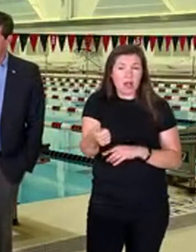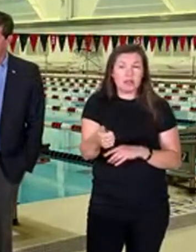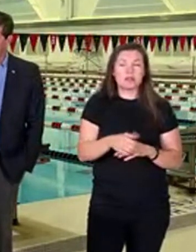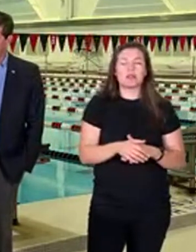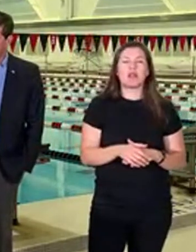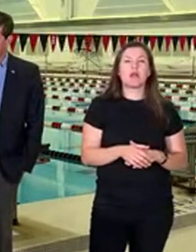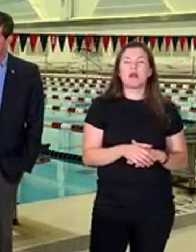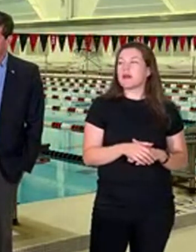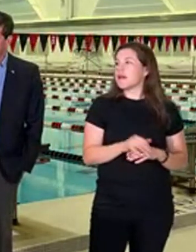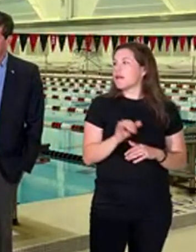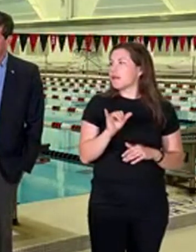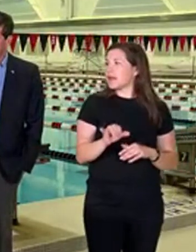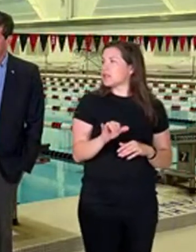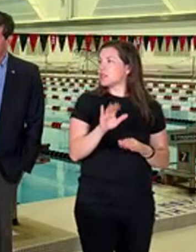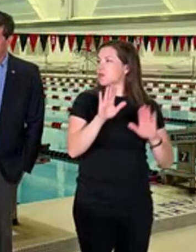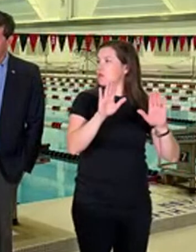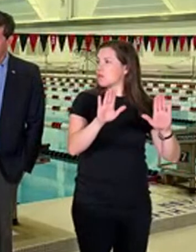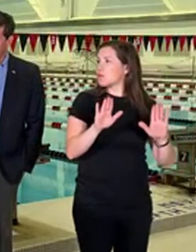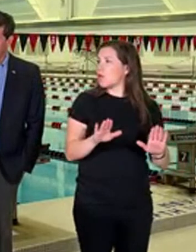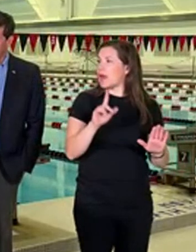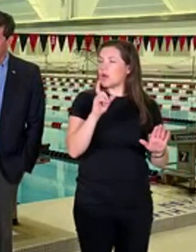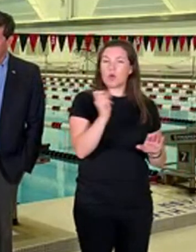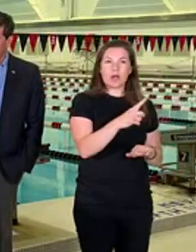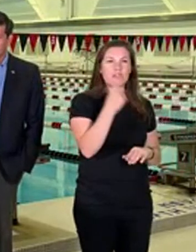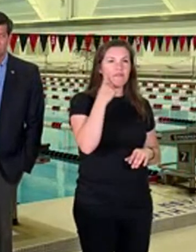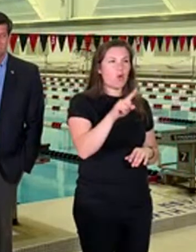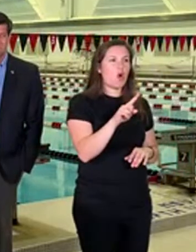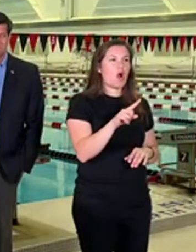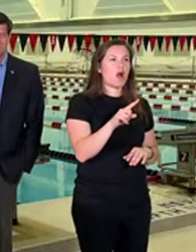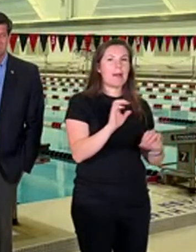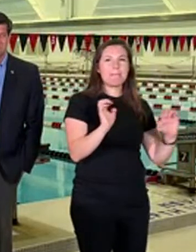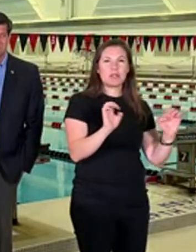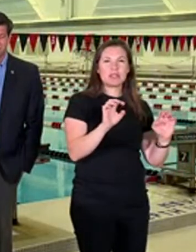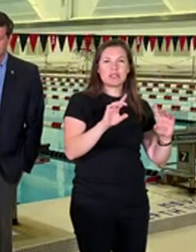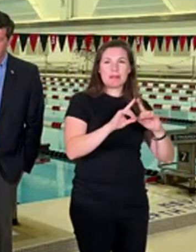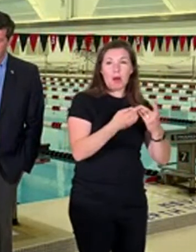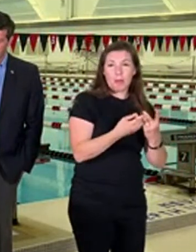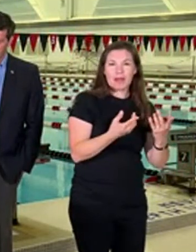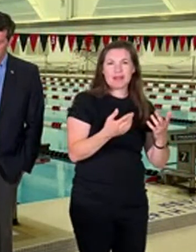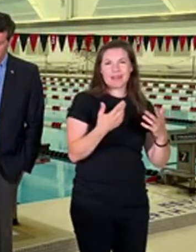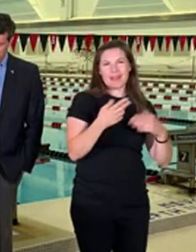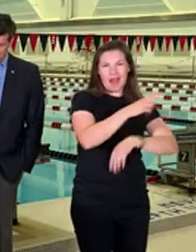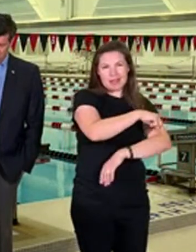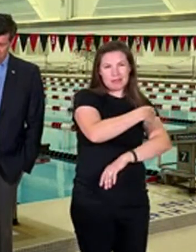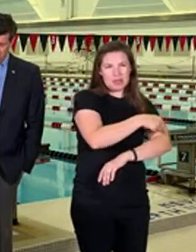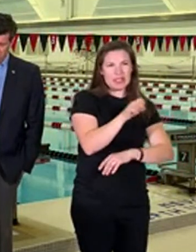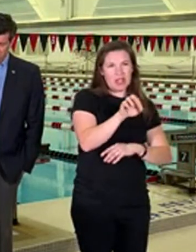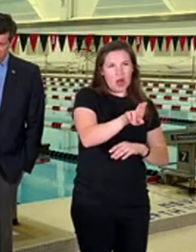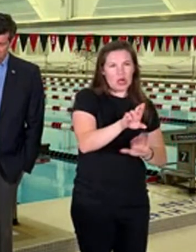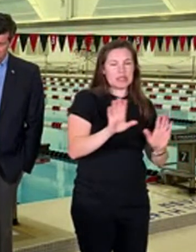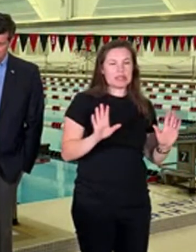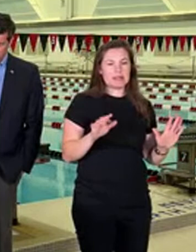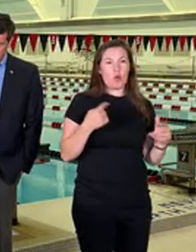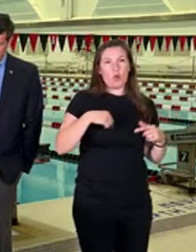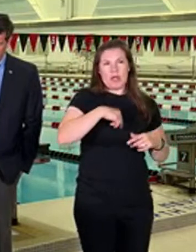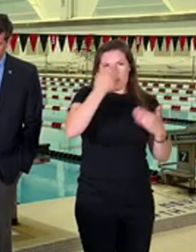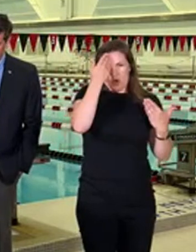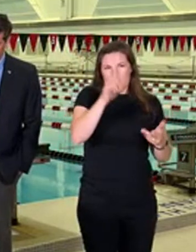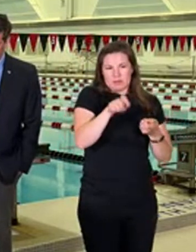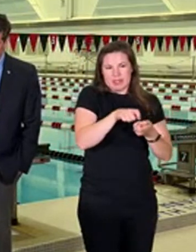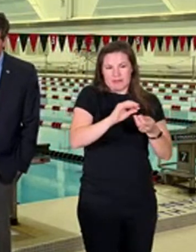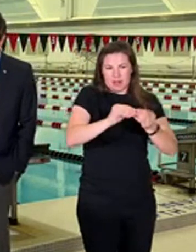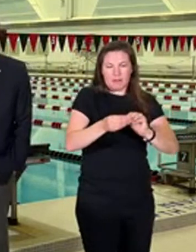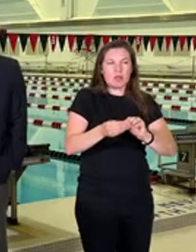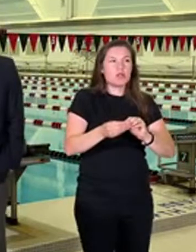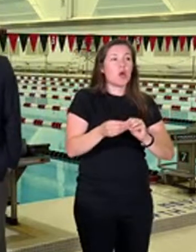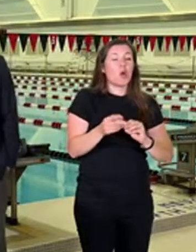anywhere else? That would be a great question for the emergency departments. So again, we just unfortunately only see